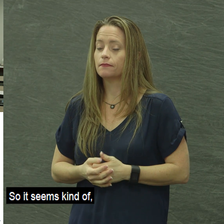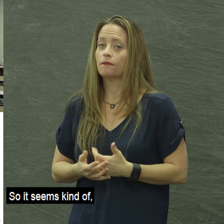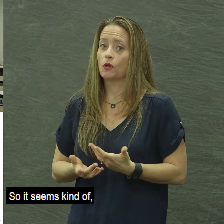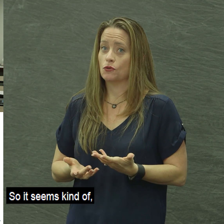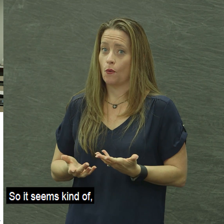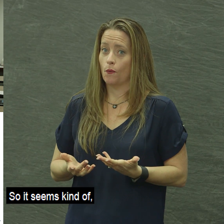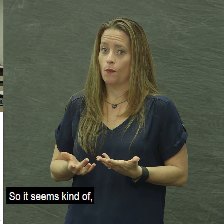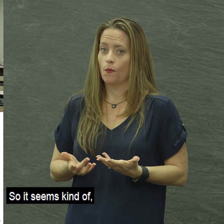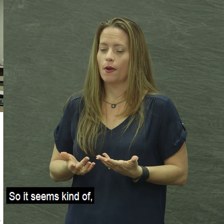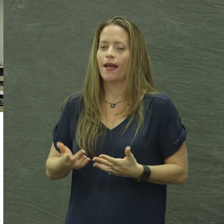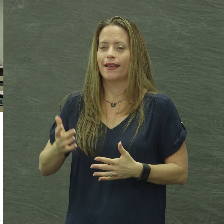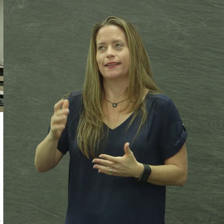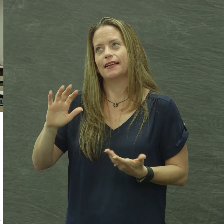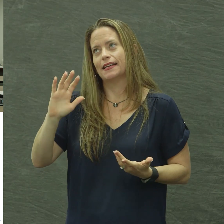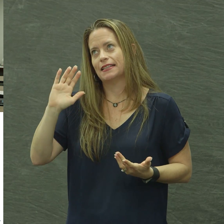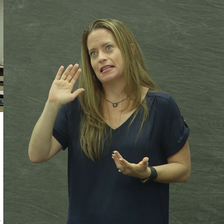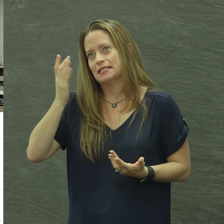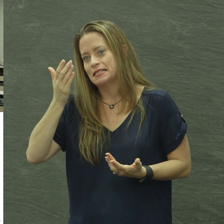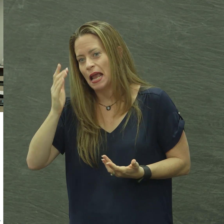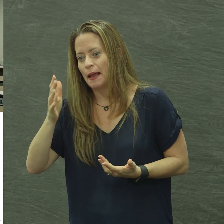So it seems kind of,